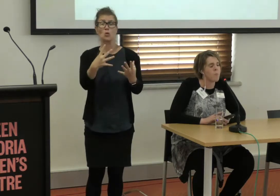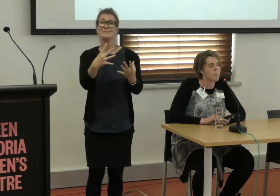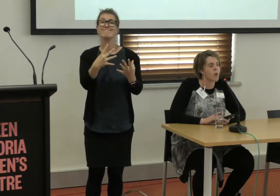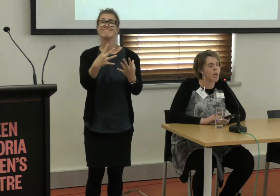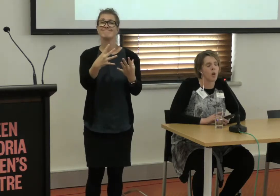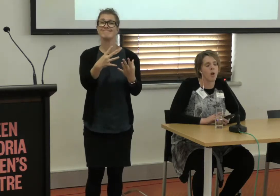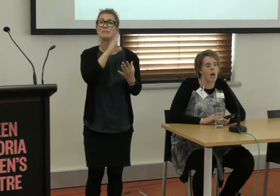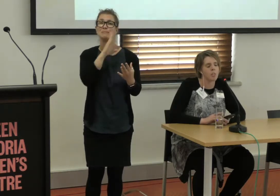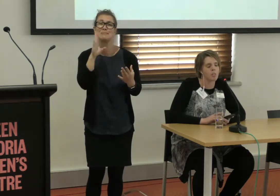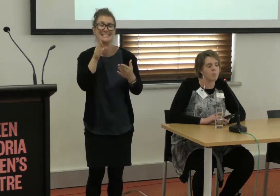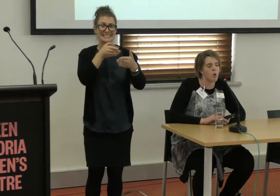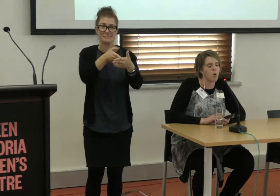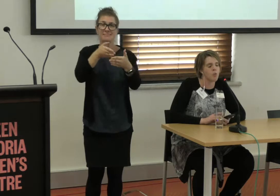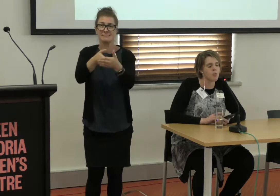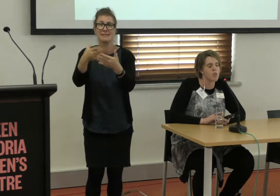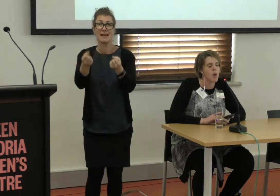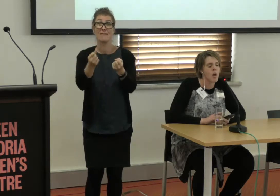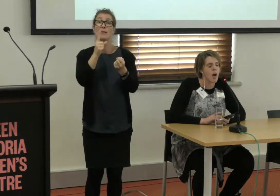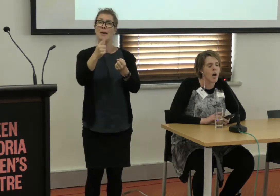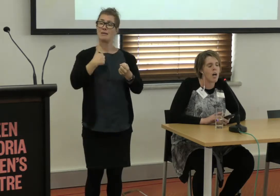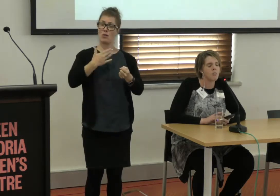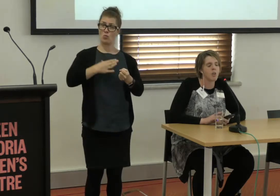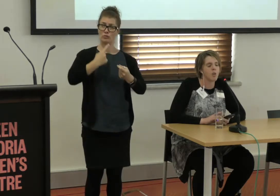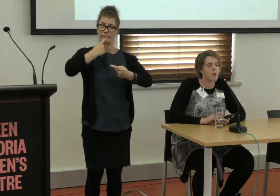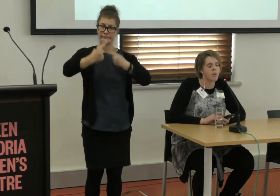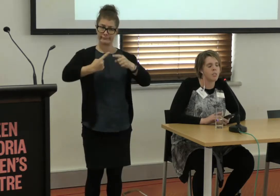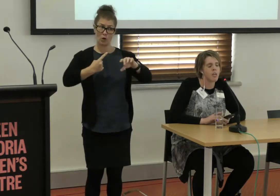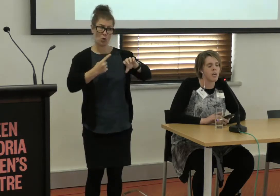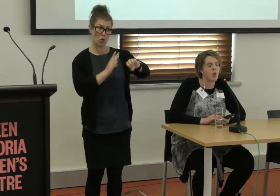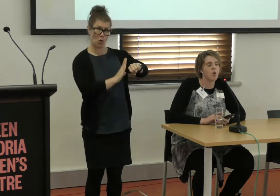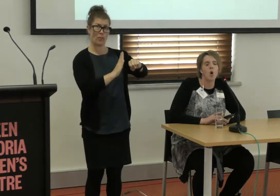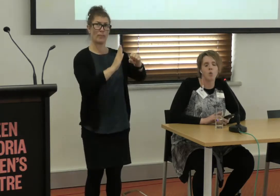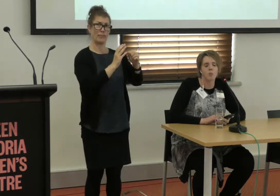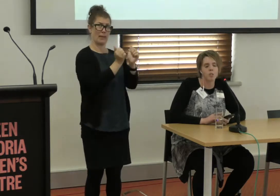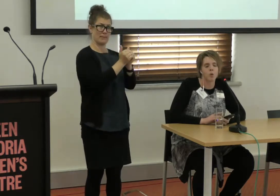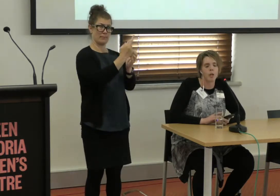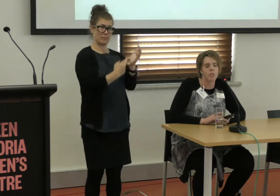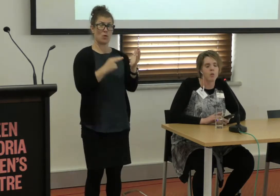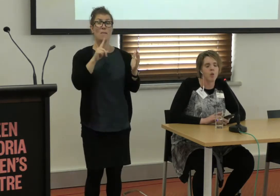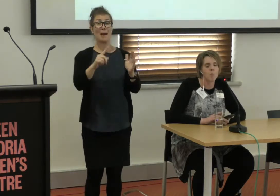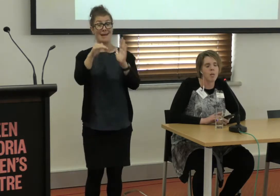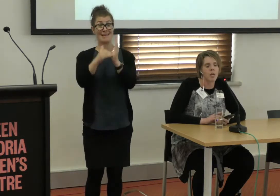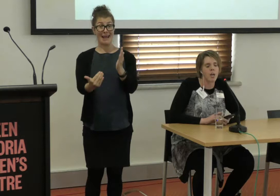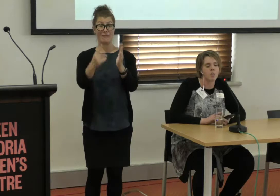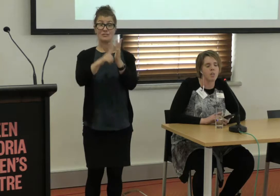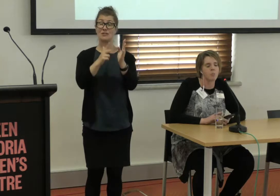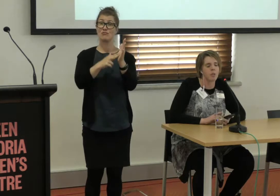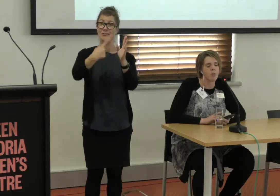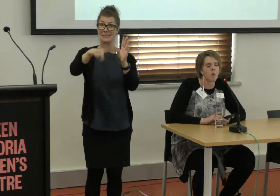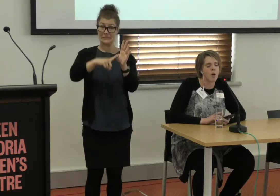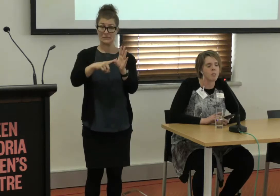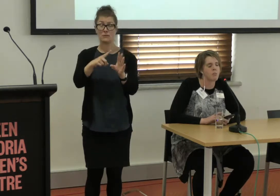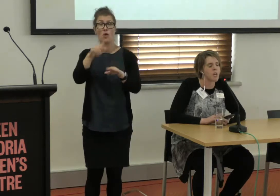where people can go to access support. As of January this year, all older Victorians who do not meet the age